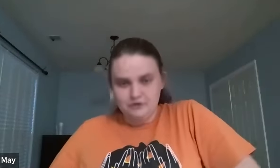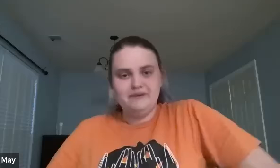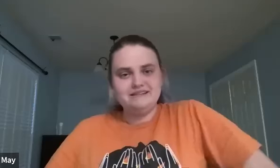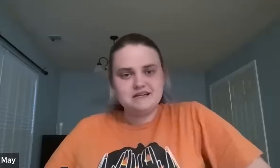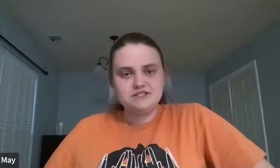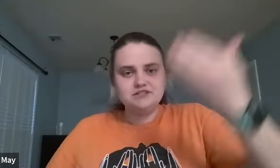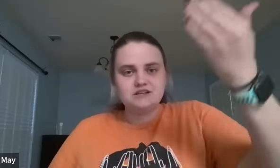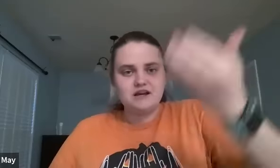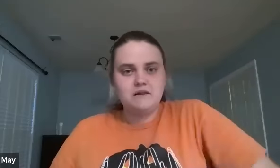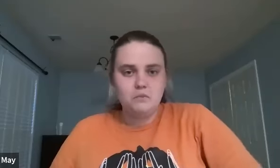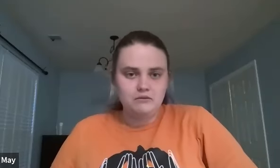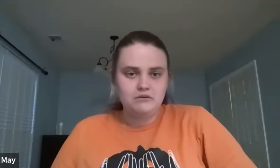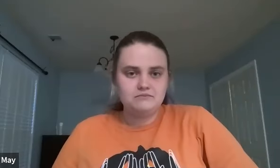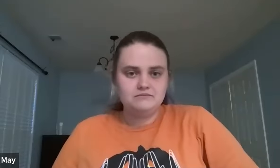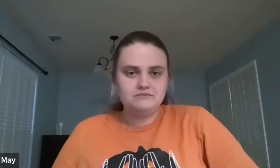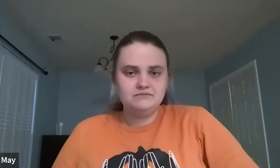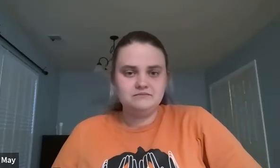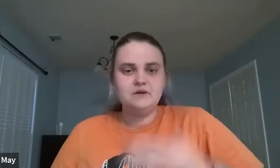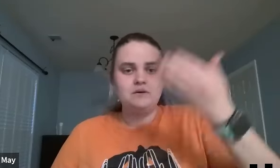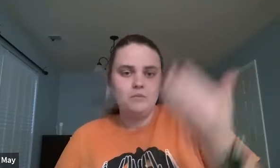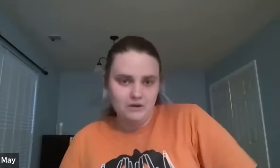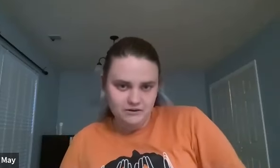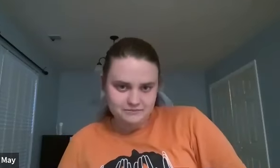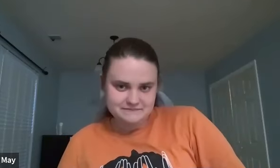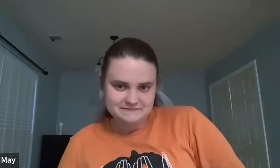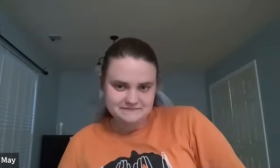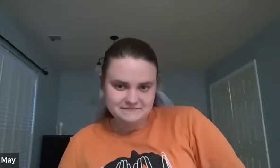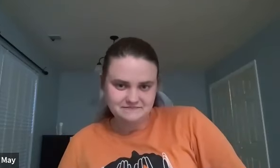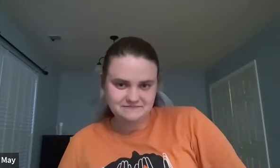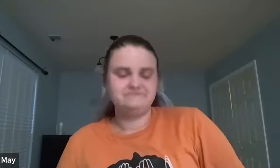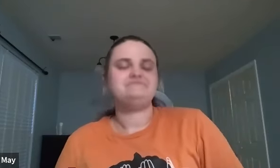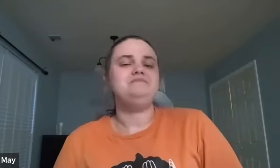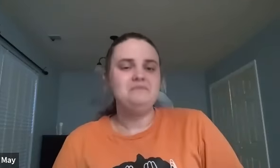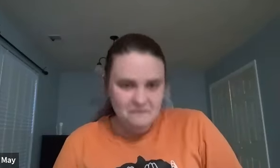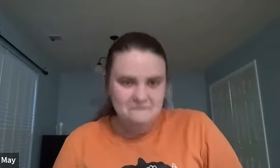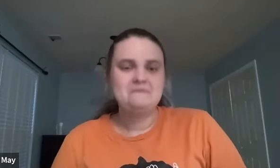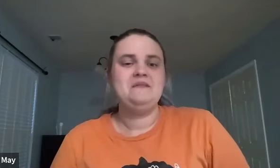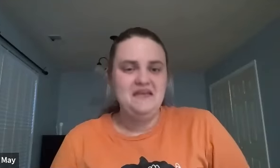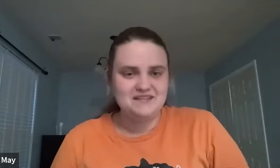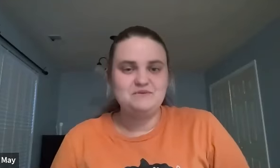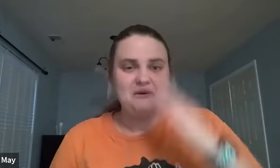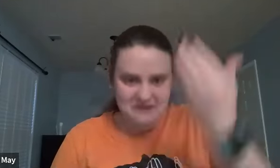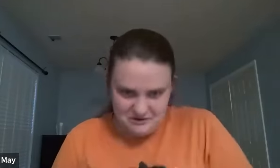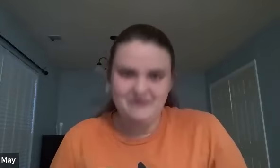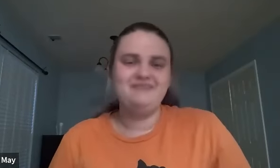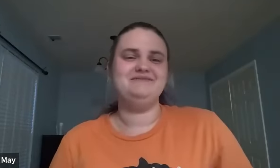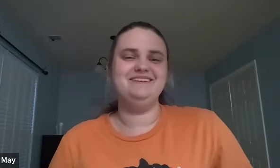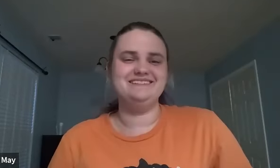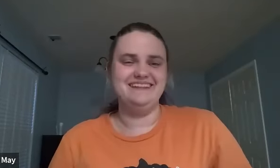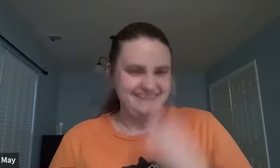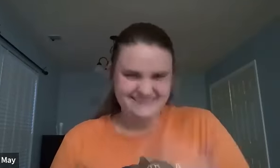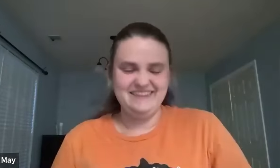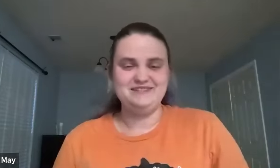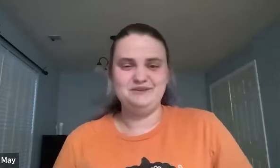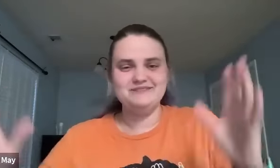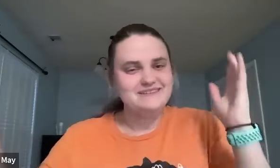midsection, just kind of like welcome. Welcome. That's why I went, you're welcome. I was like,